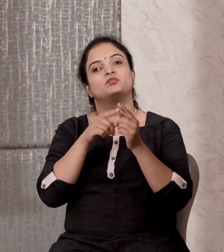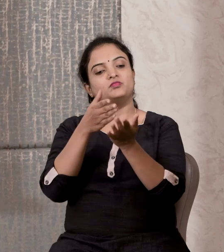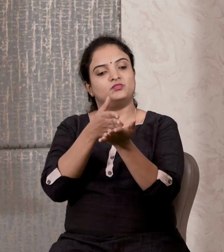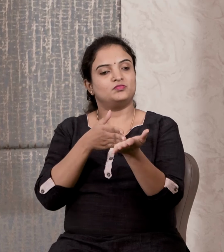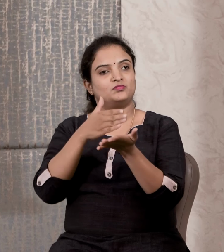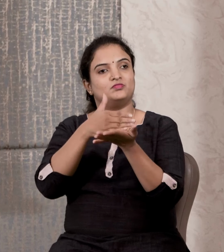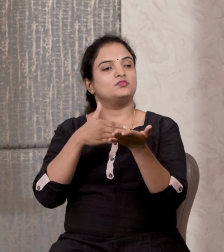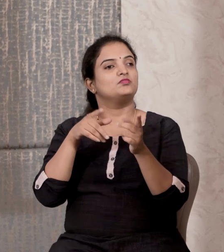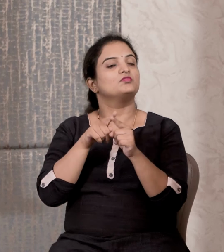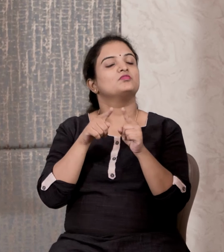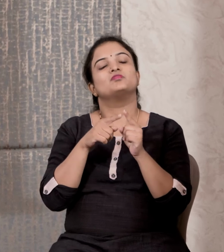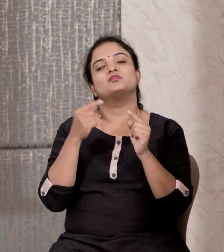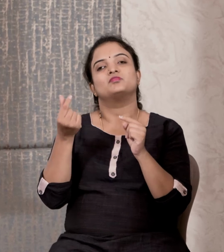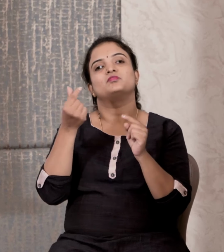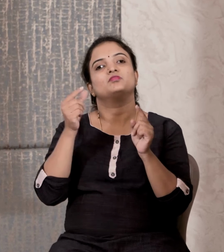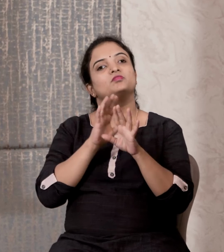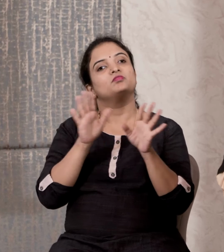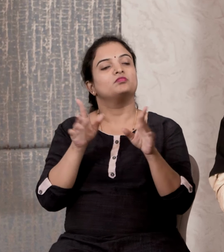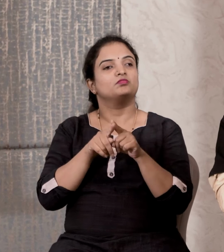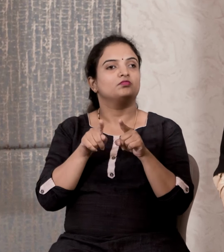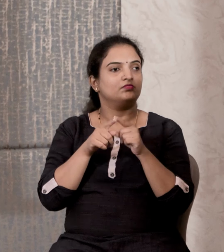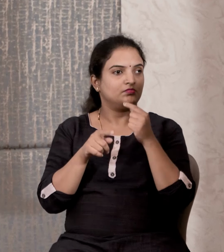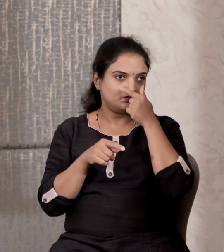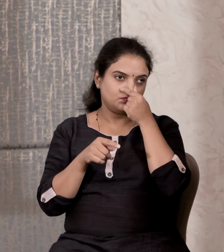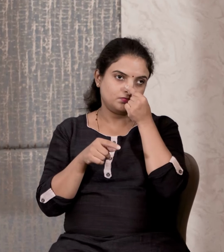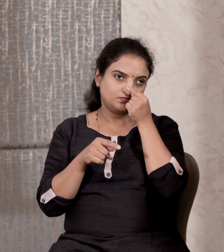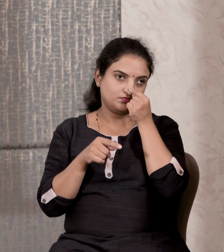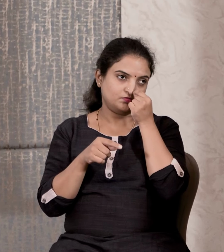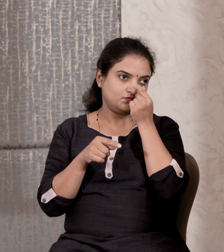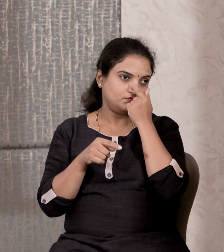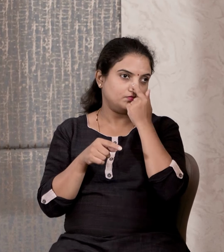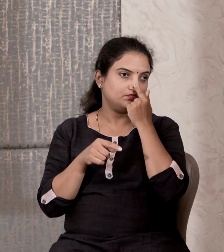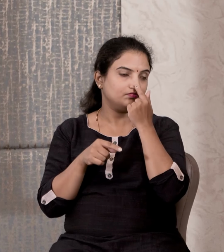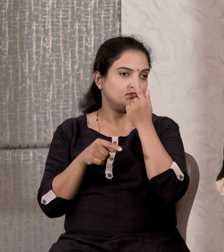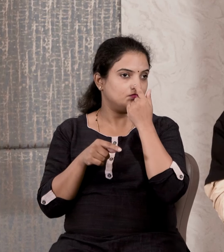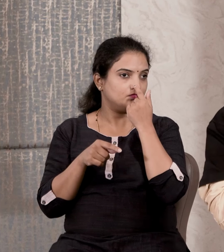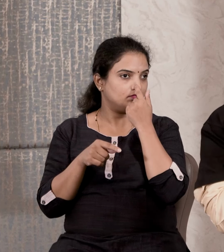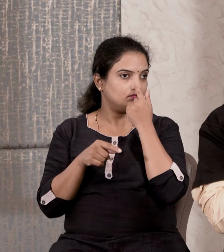time, not afterthought, right? So that is definitely,